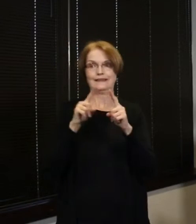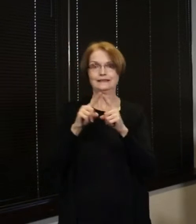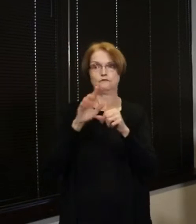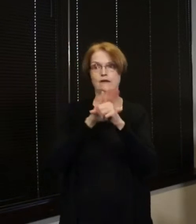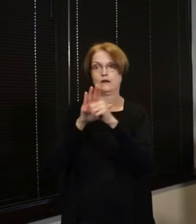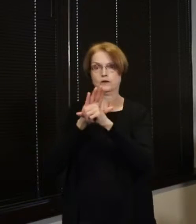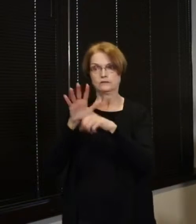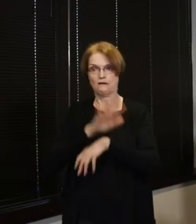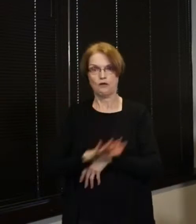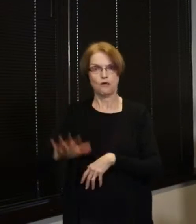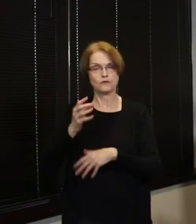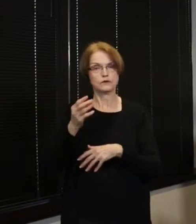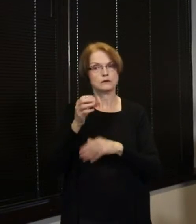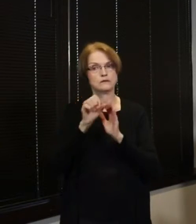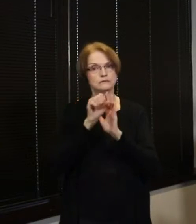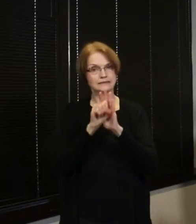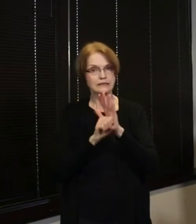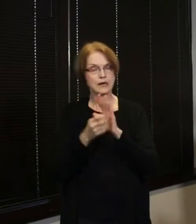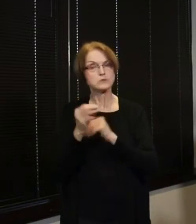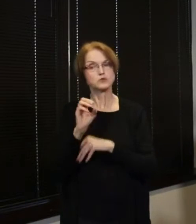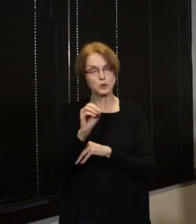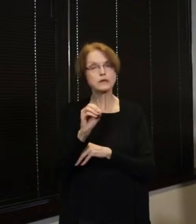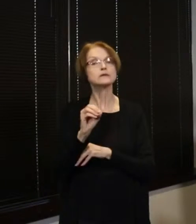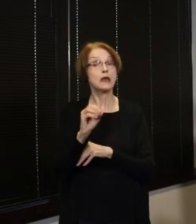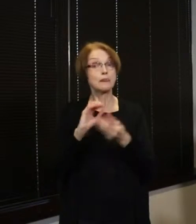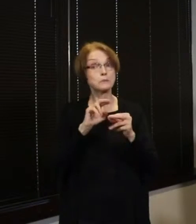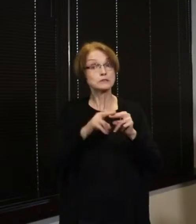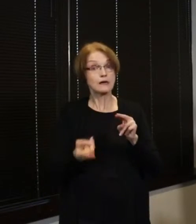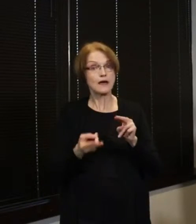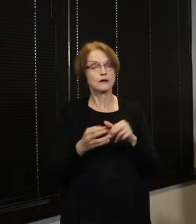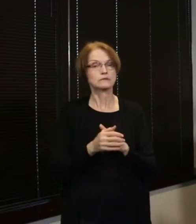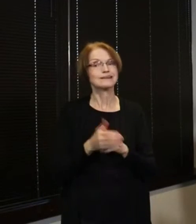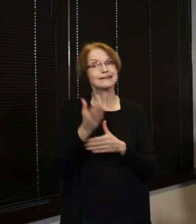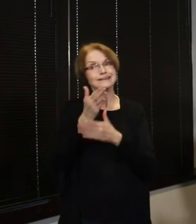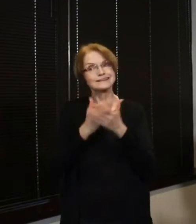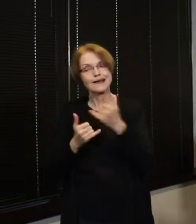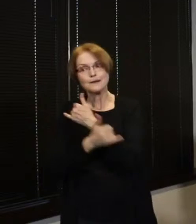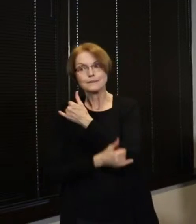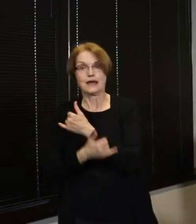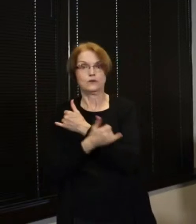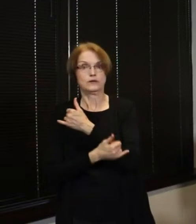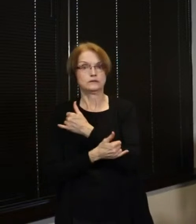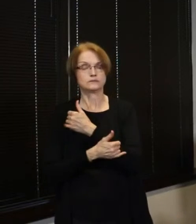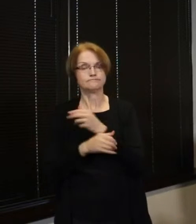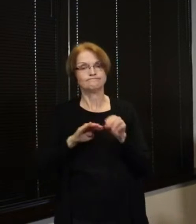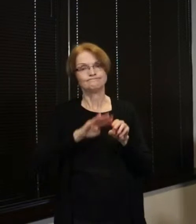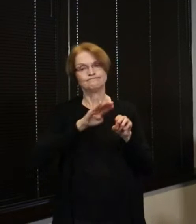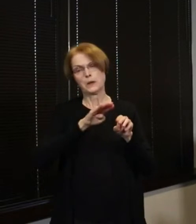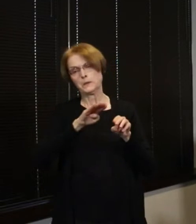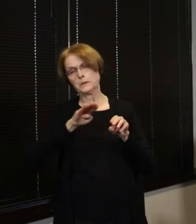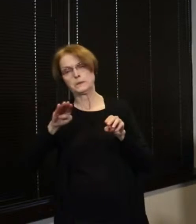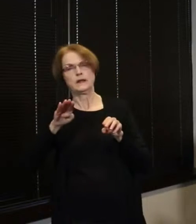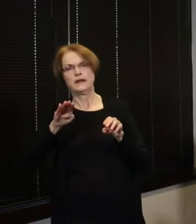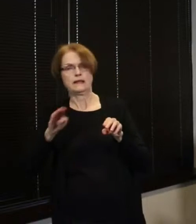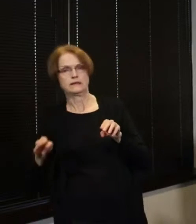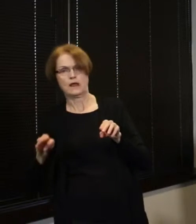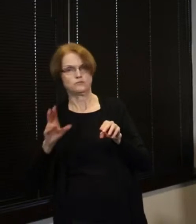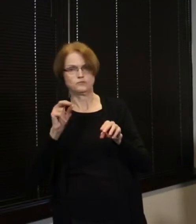across the state, the cases have come down, whereas some of the other ones, they've really flattened more than they've come